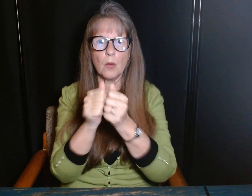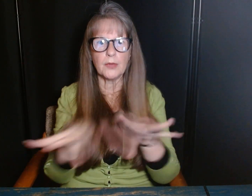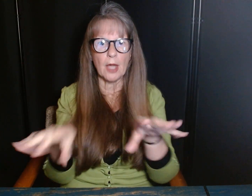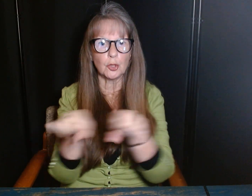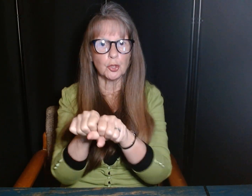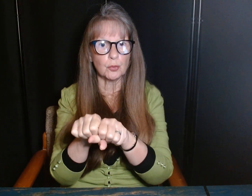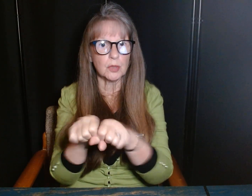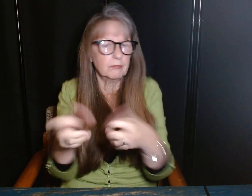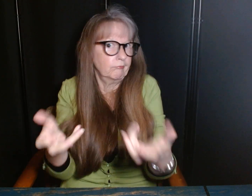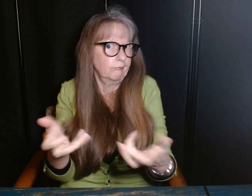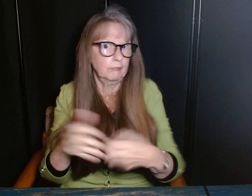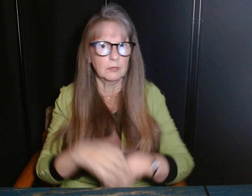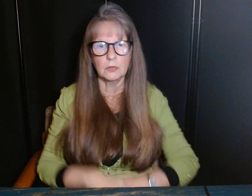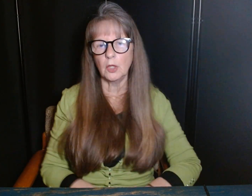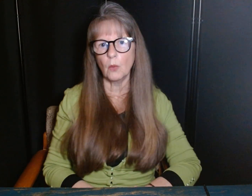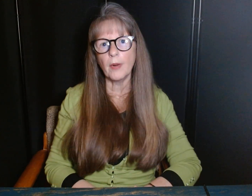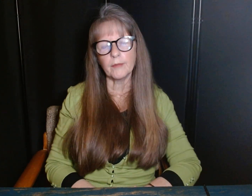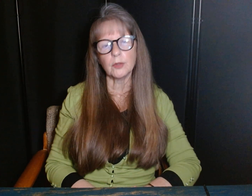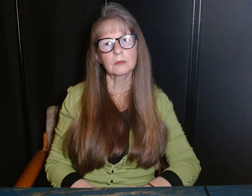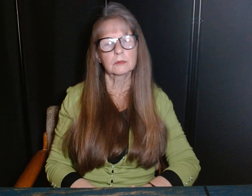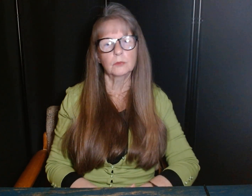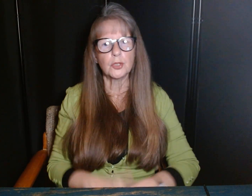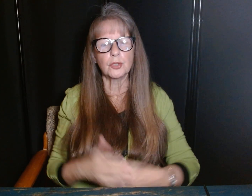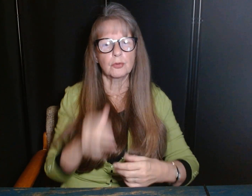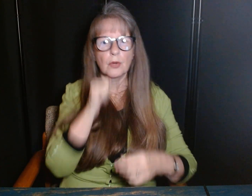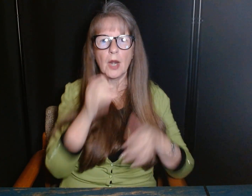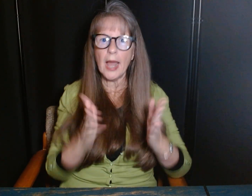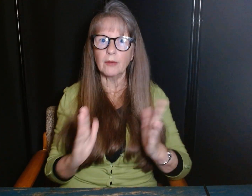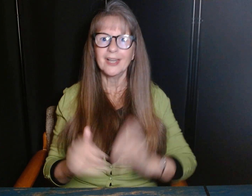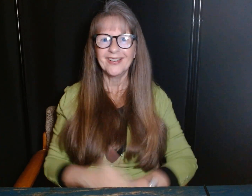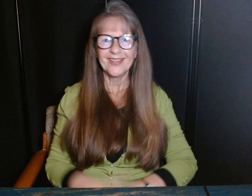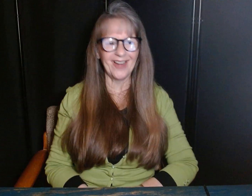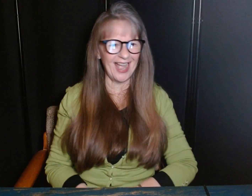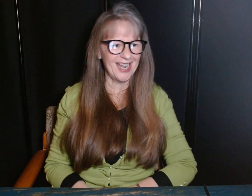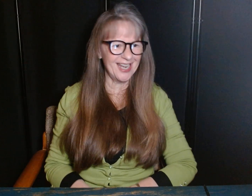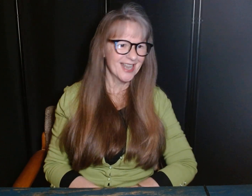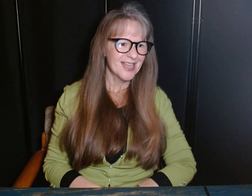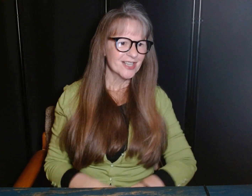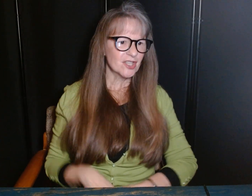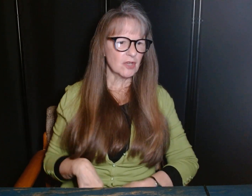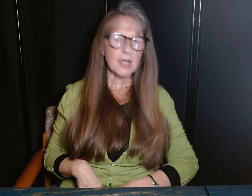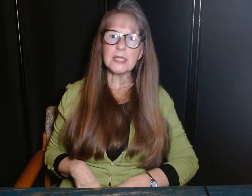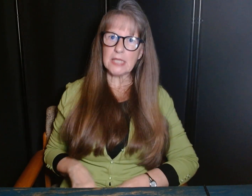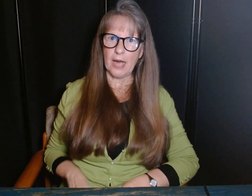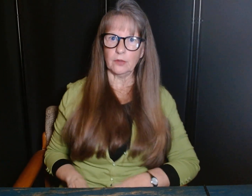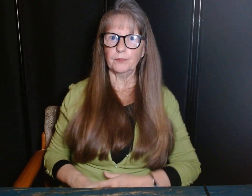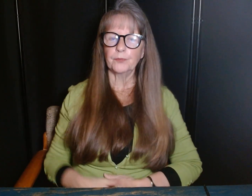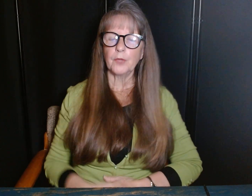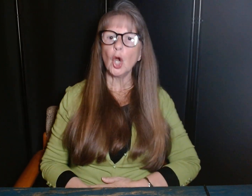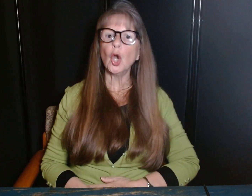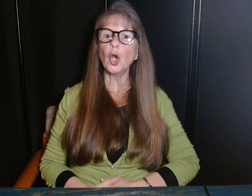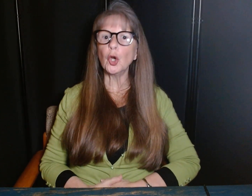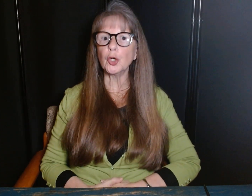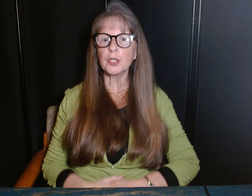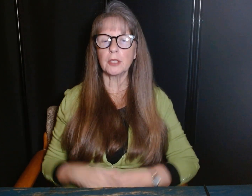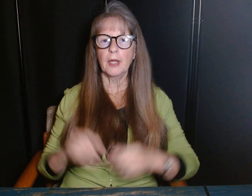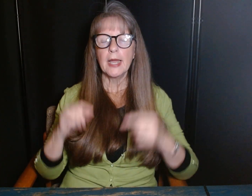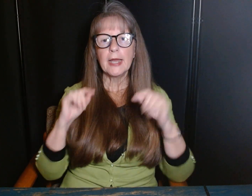without shoes, whatever, which you're not allowed, right? So that's entitled. Hurt.